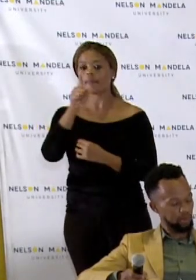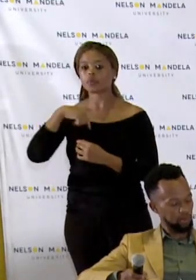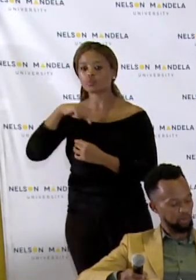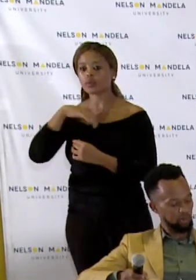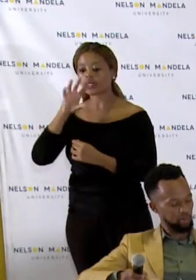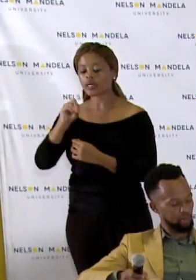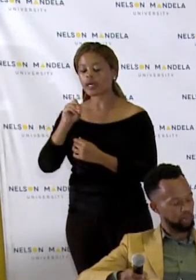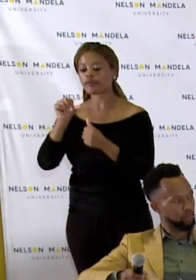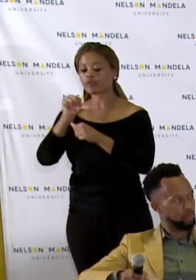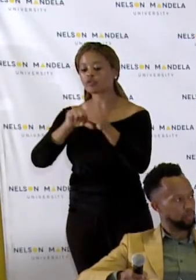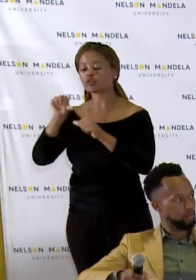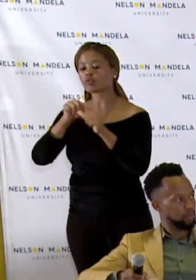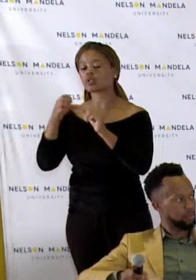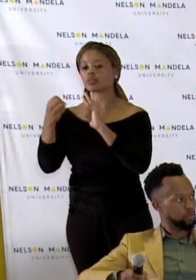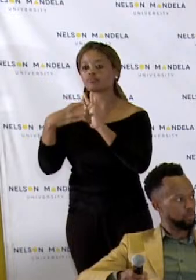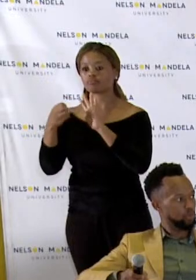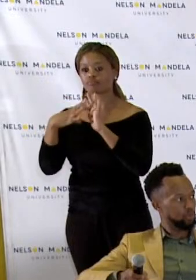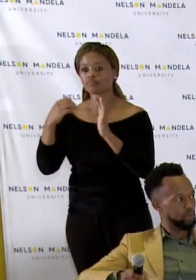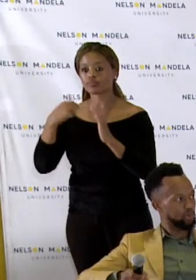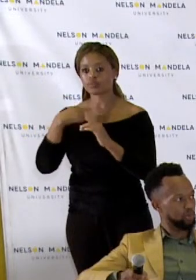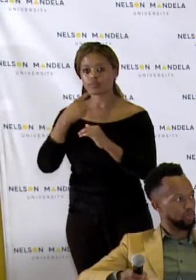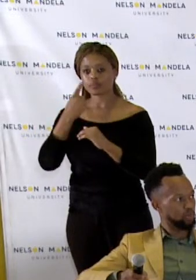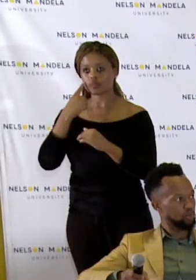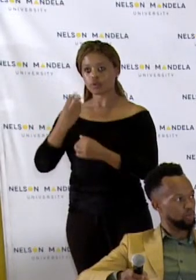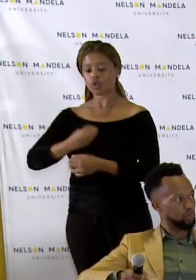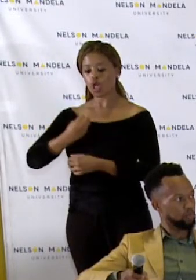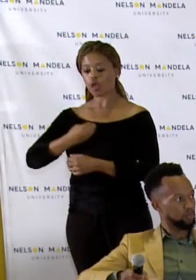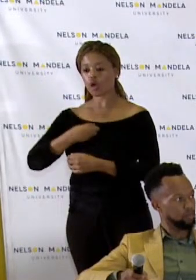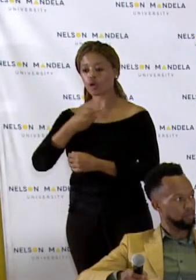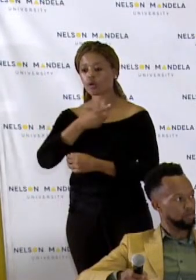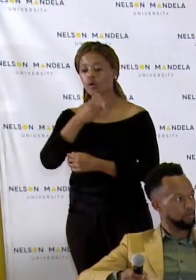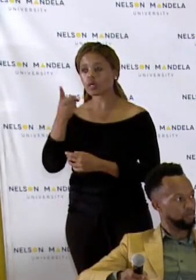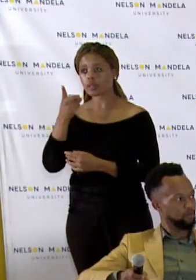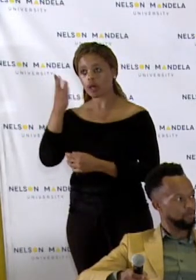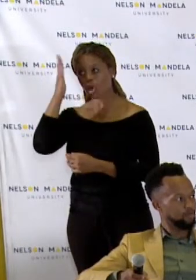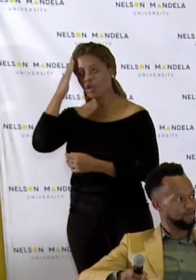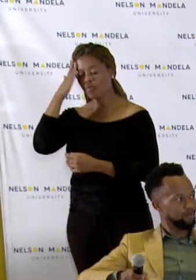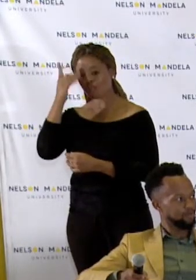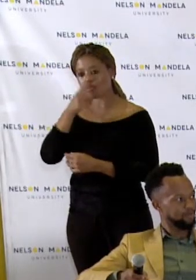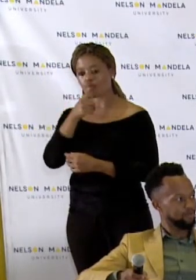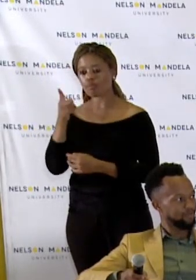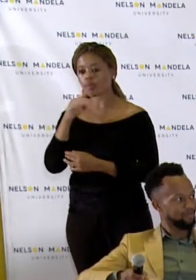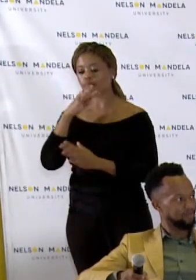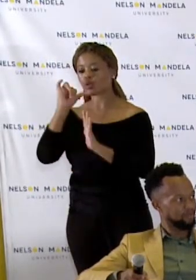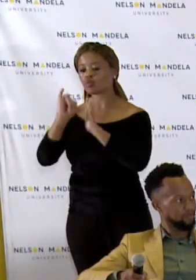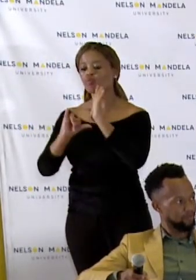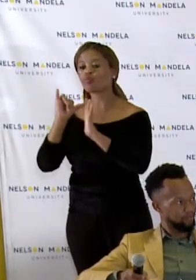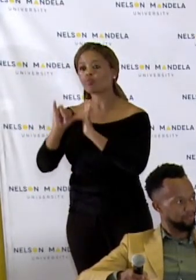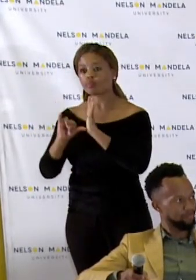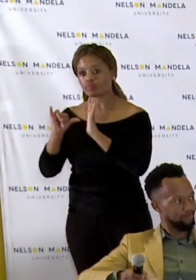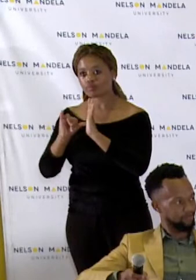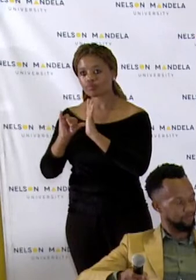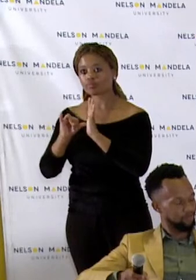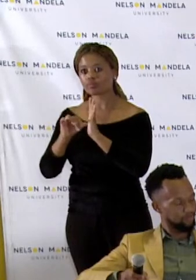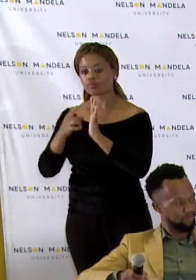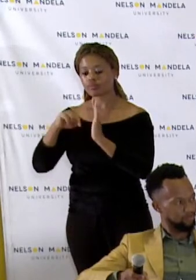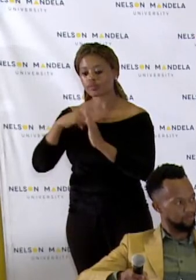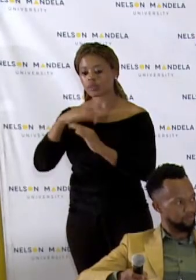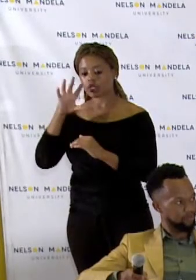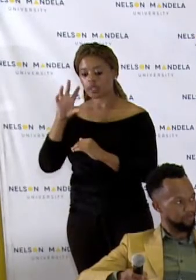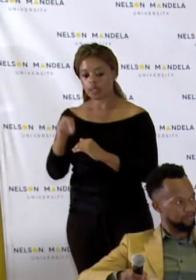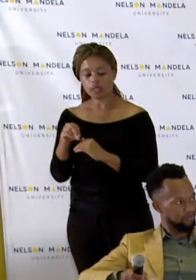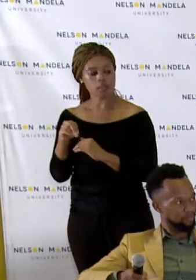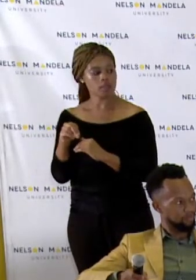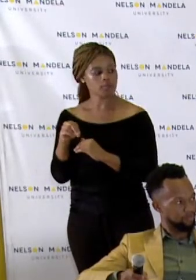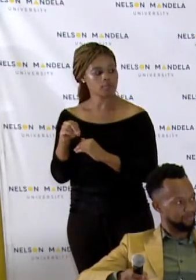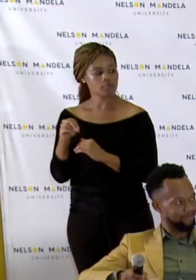a social media platform, which I'm sure many of the young people in the room are familiar with, which is YouTube. We all go there to get the latest